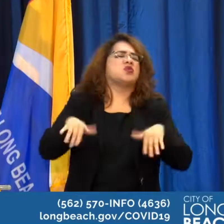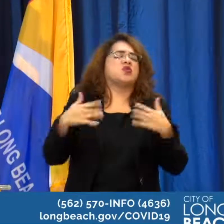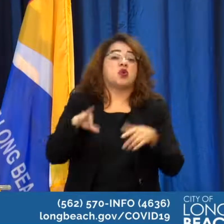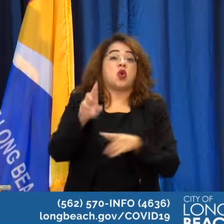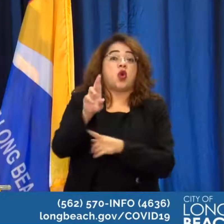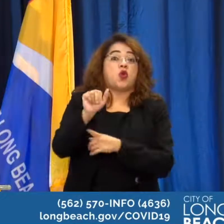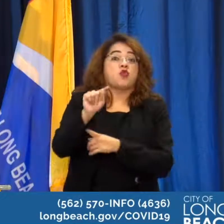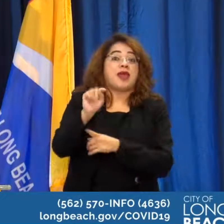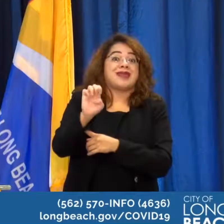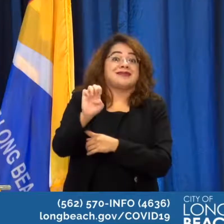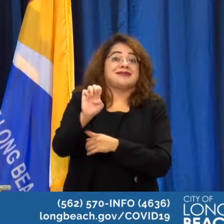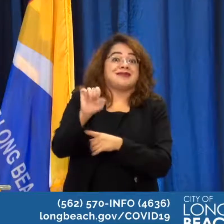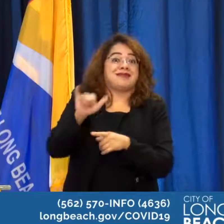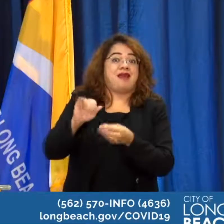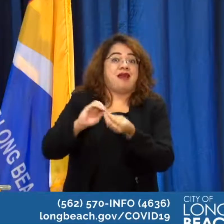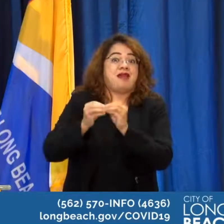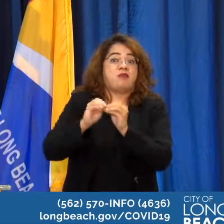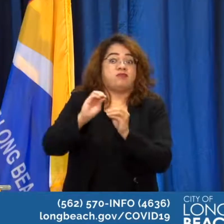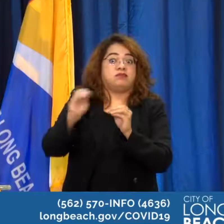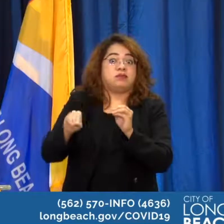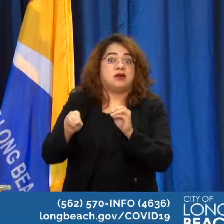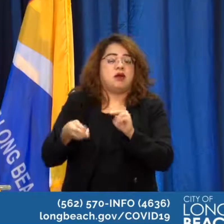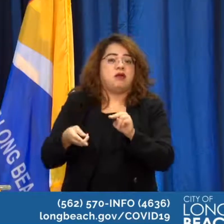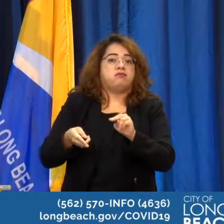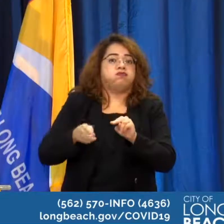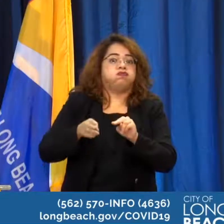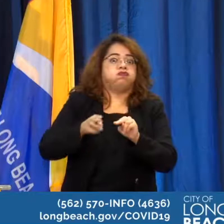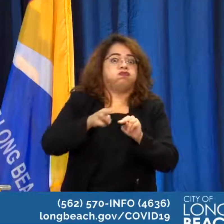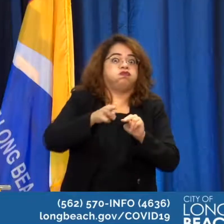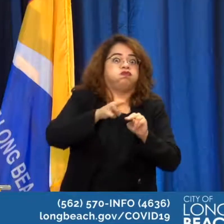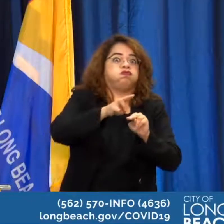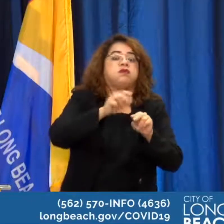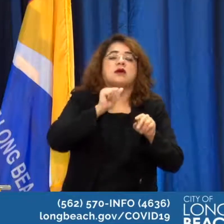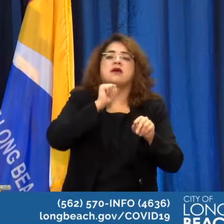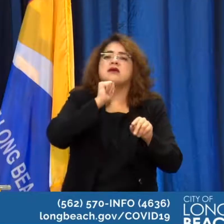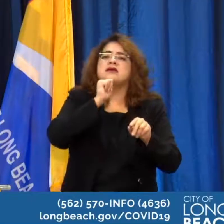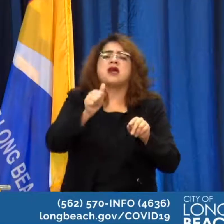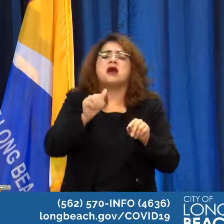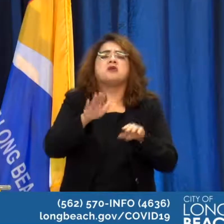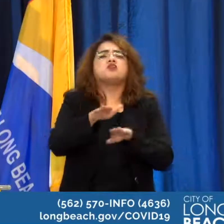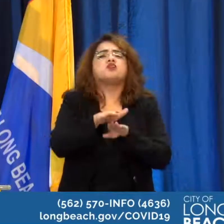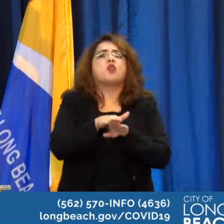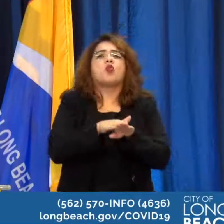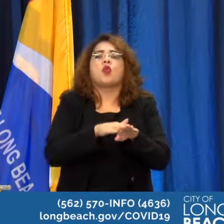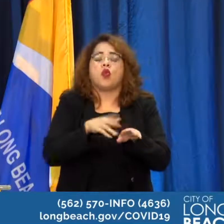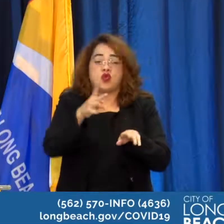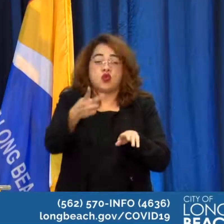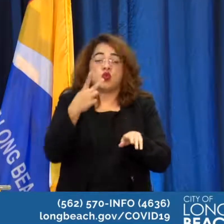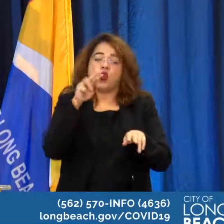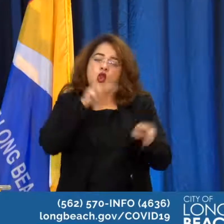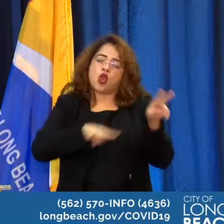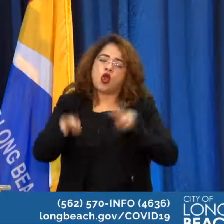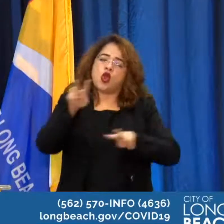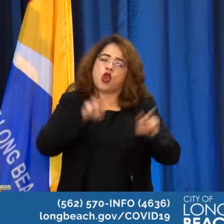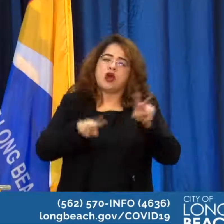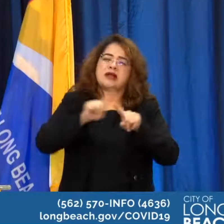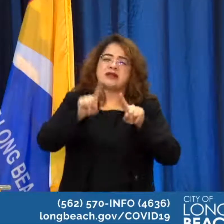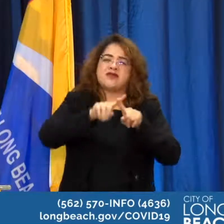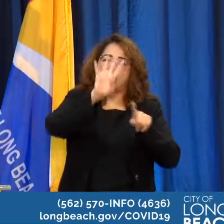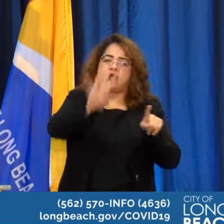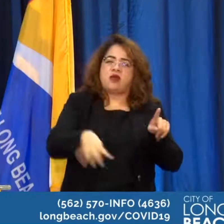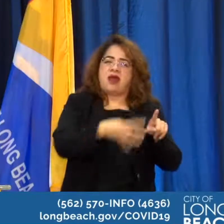increase. It's not just who is in our hospital today, but the steady climb. If you look at graphs